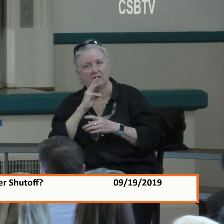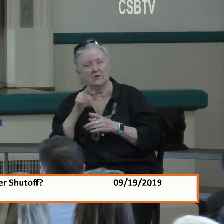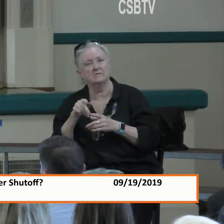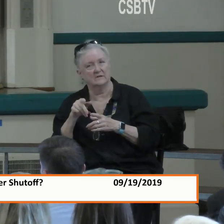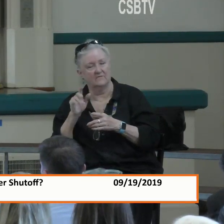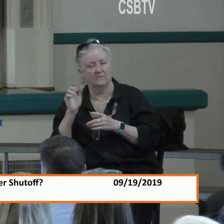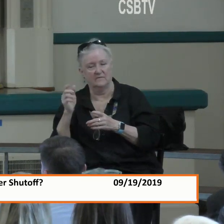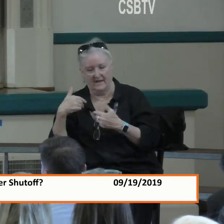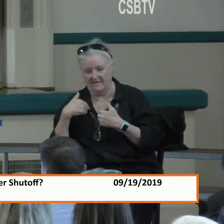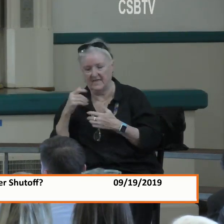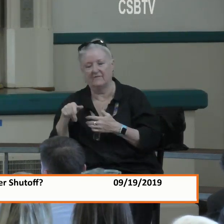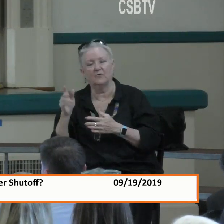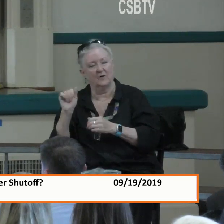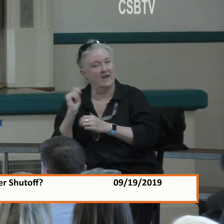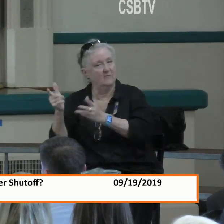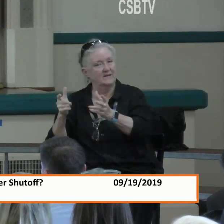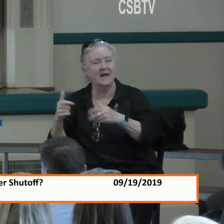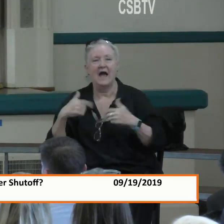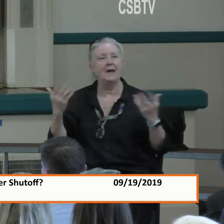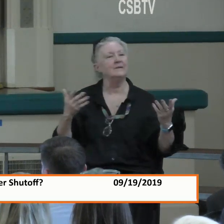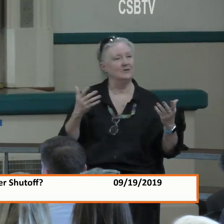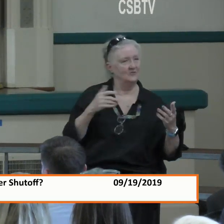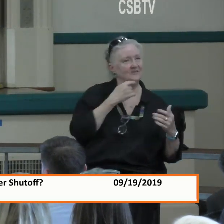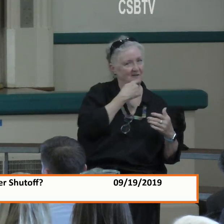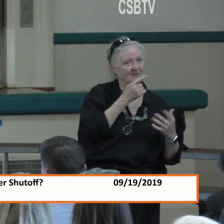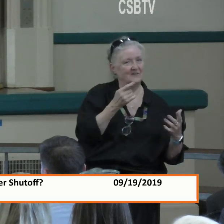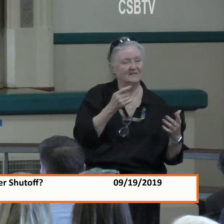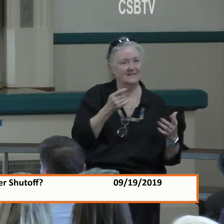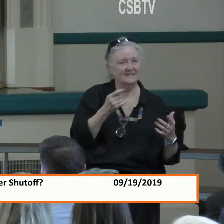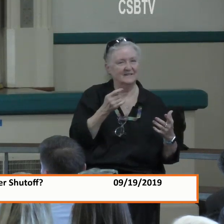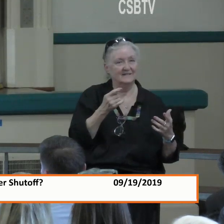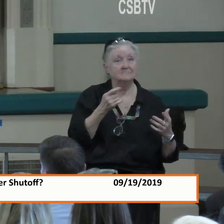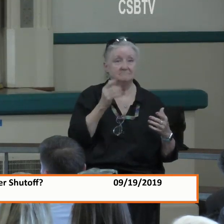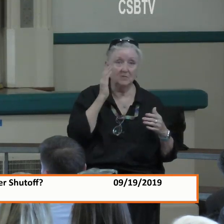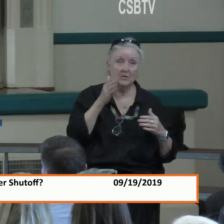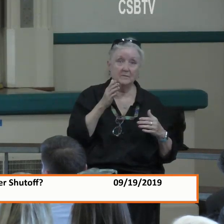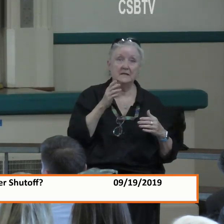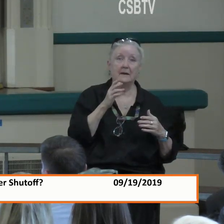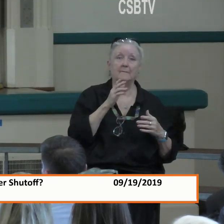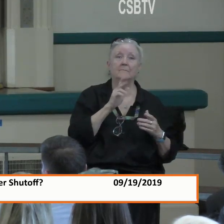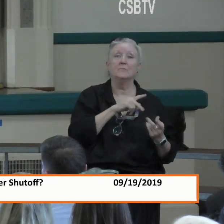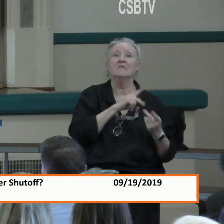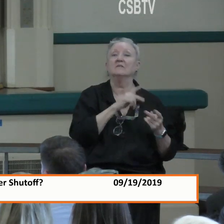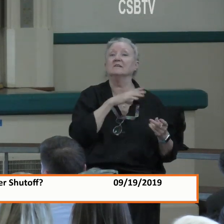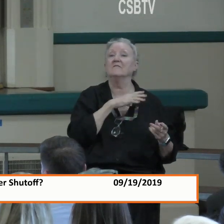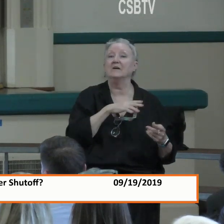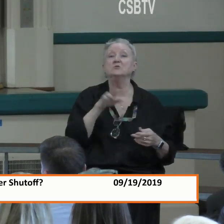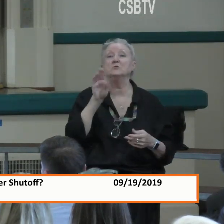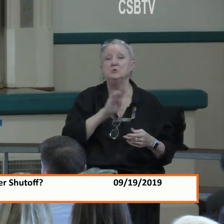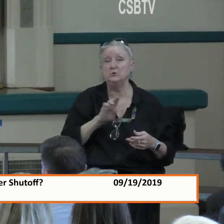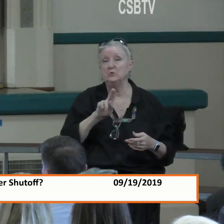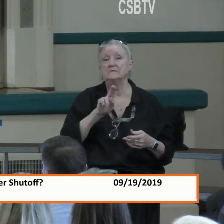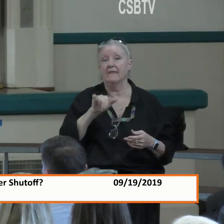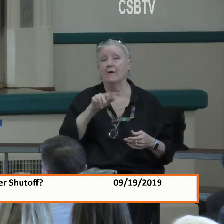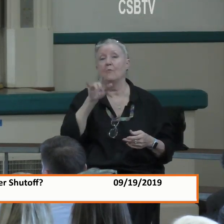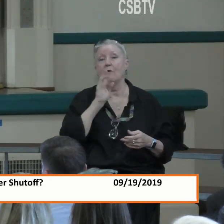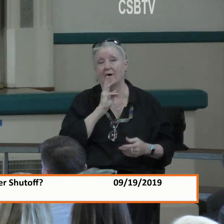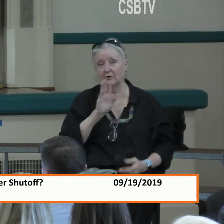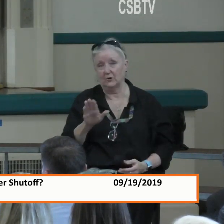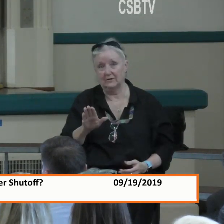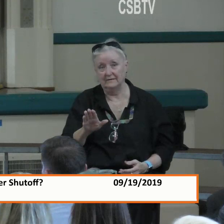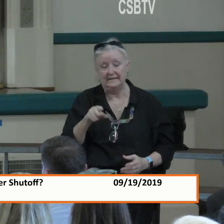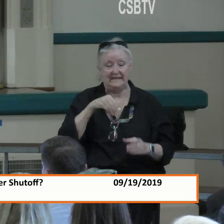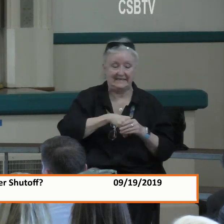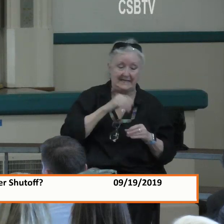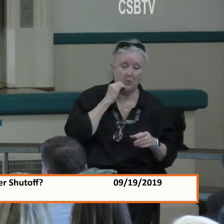for everybody. So I'm here to assure you that it's going to be perfectly fine to use that water inside